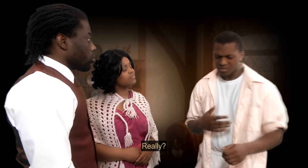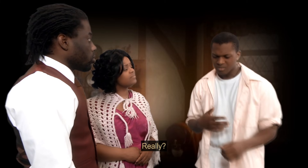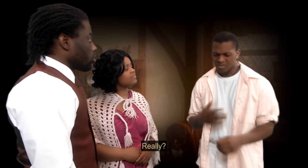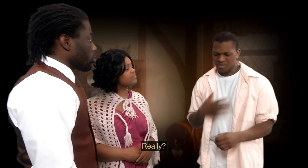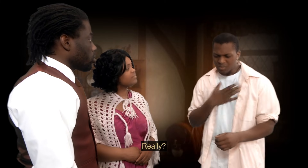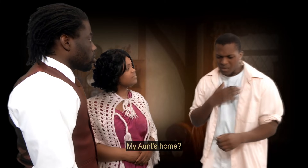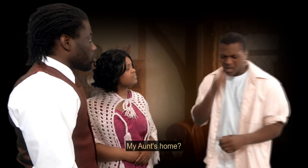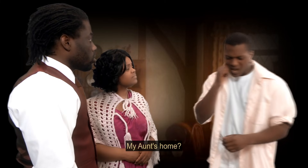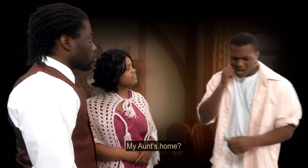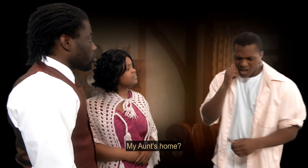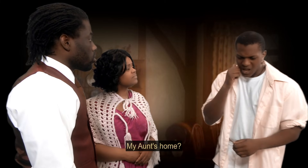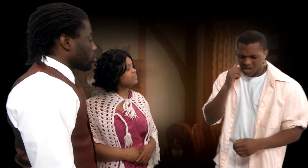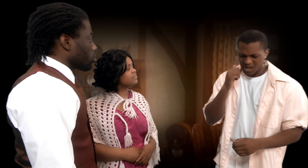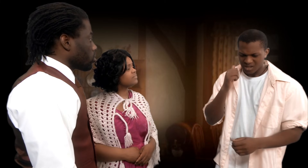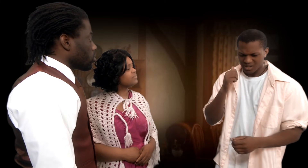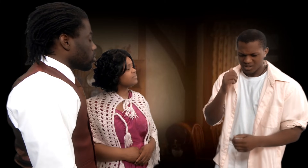Really? My aunt's home?